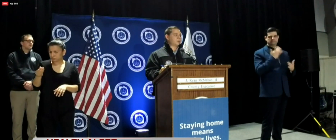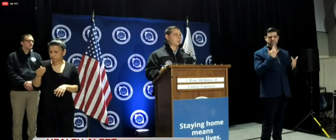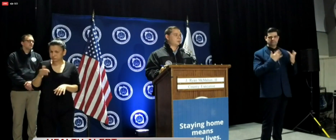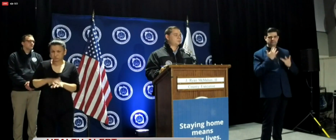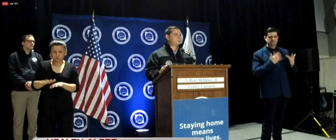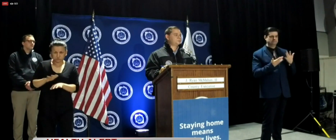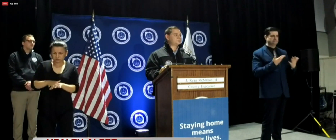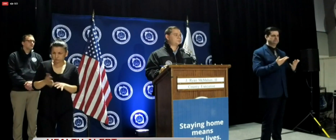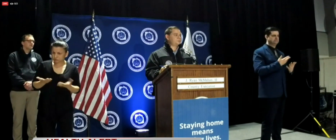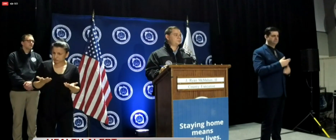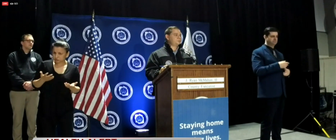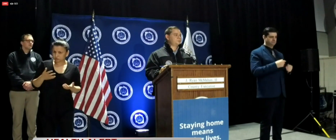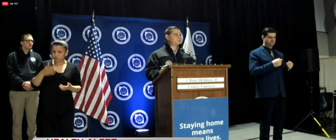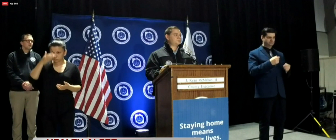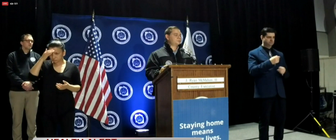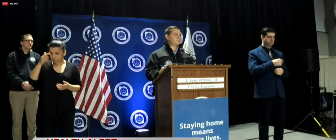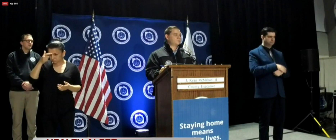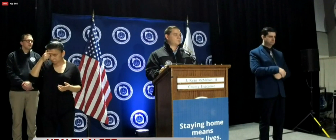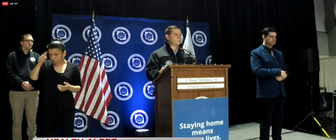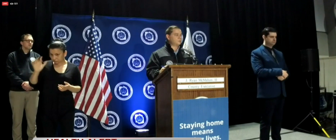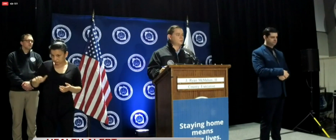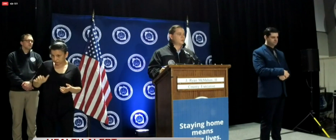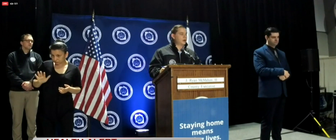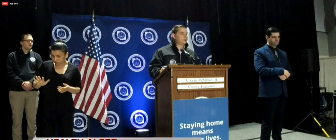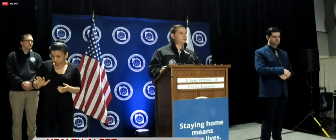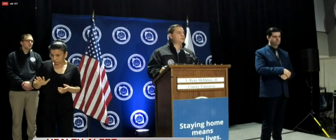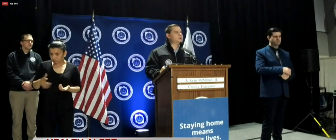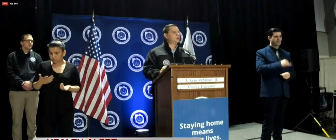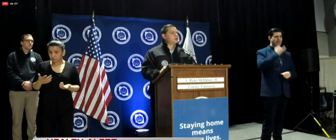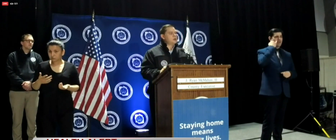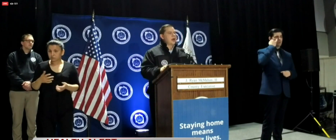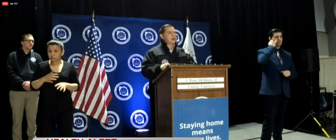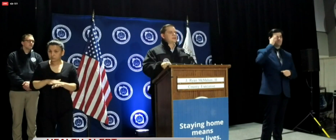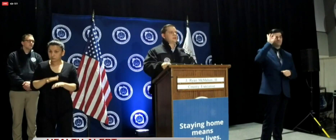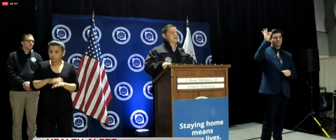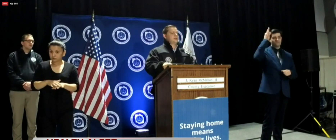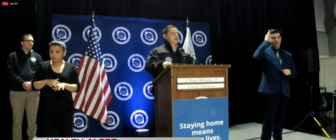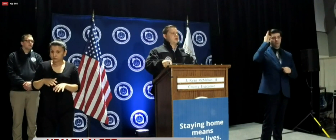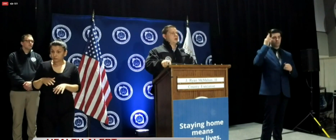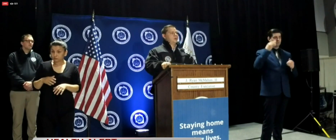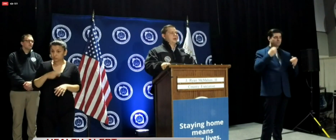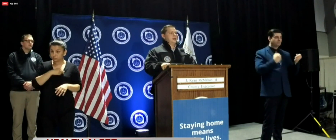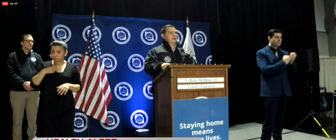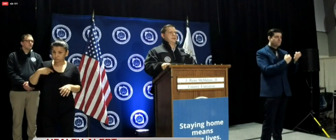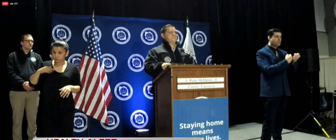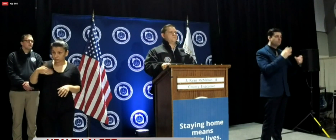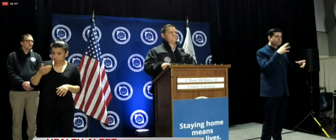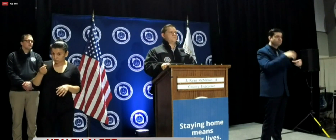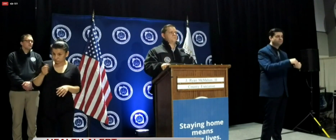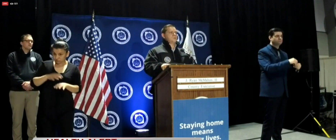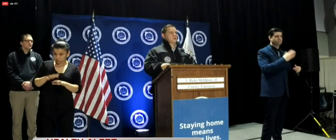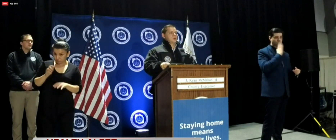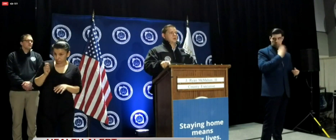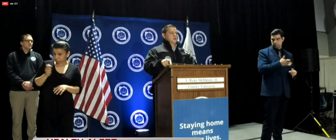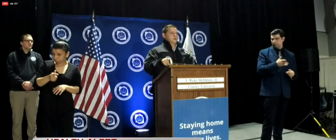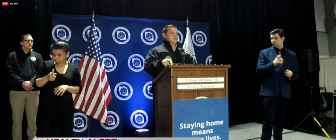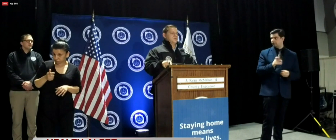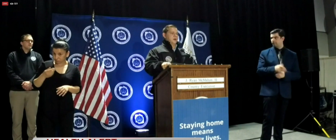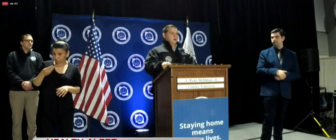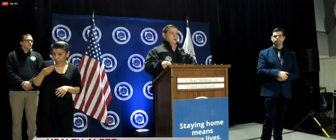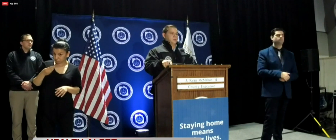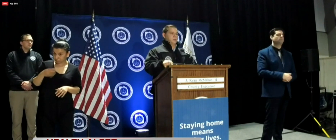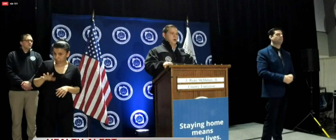more state or financial or federal aid Yeah. to help them? Tim, I know that